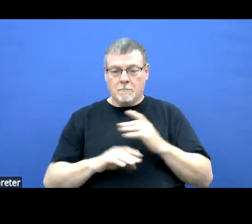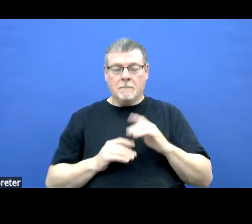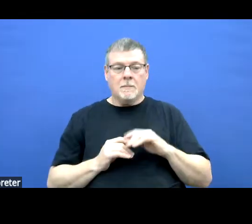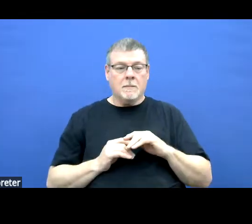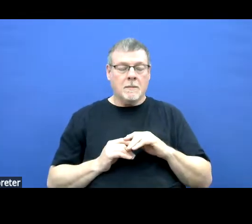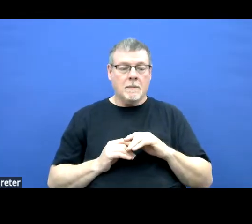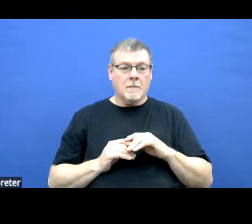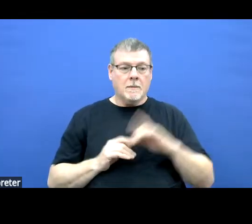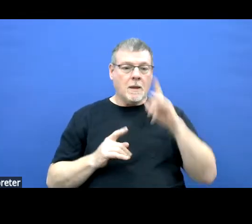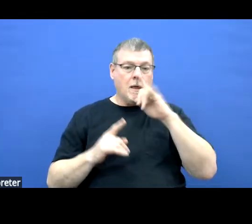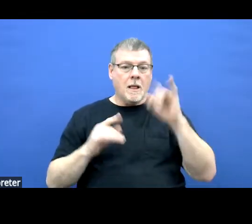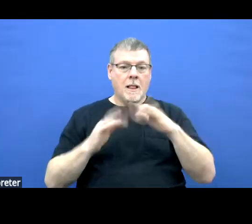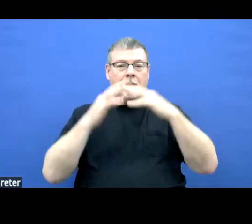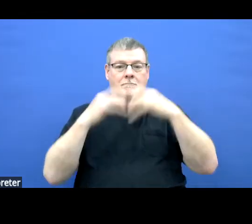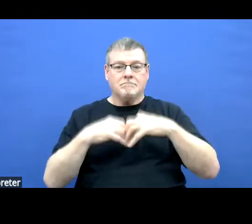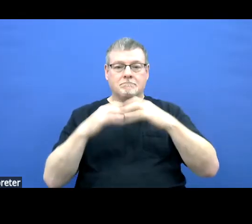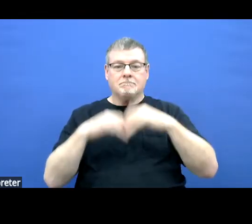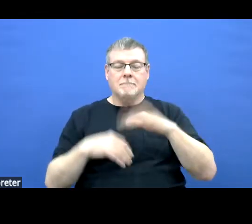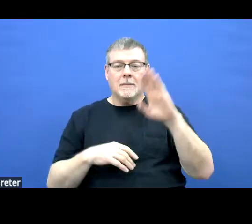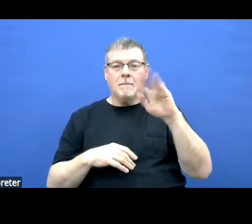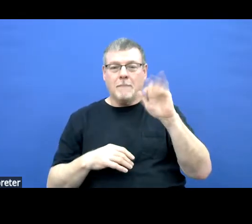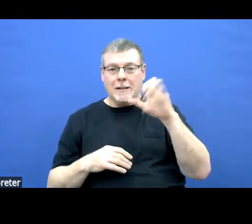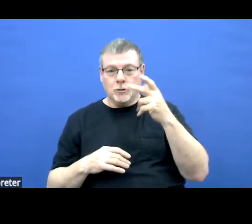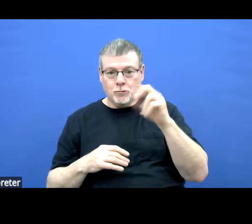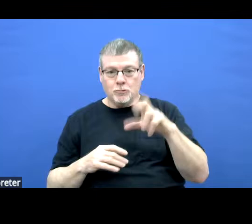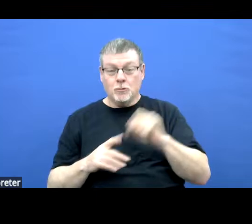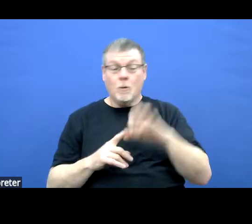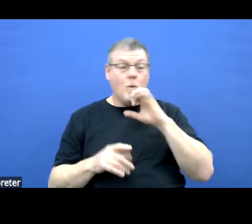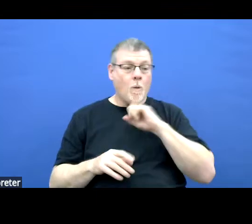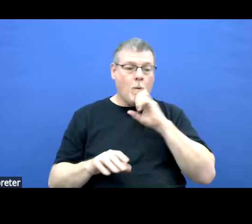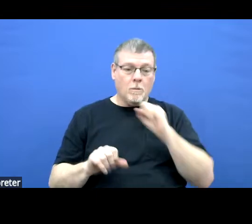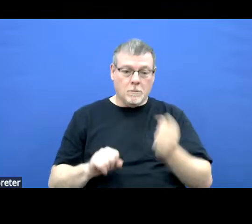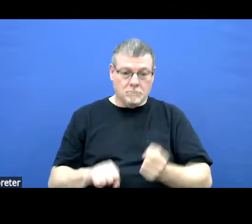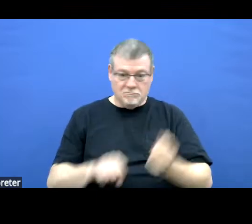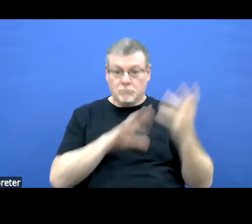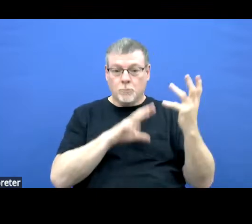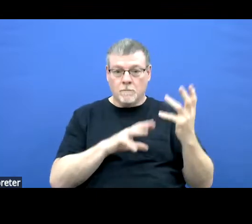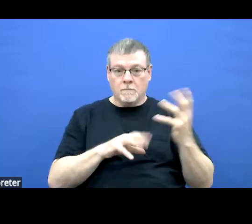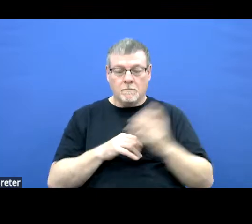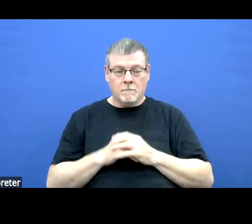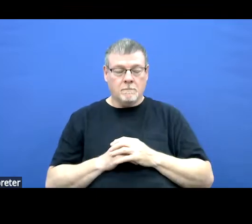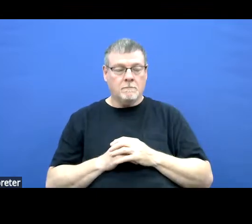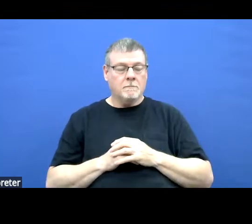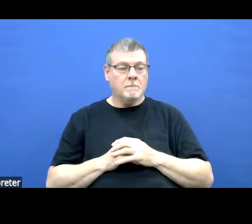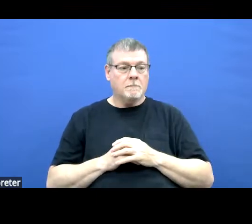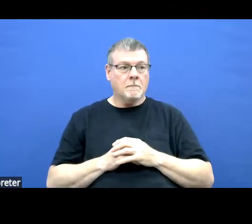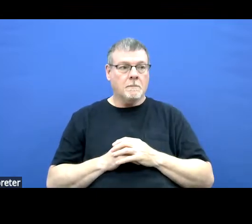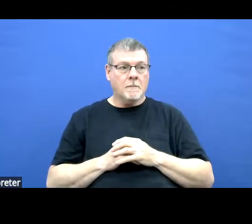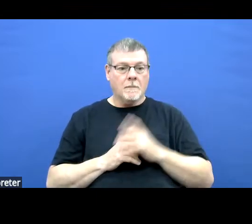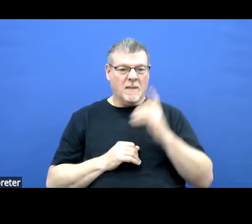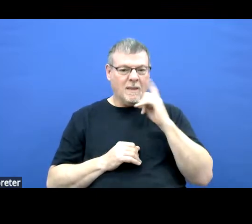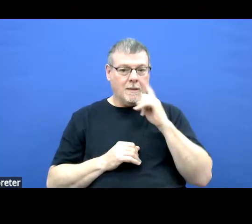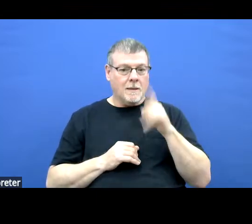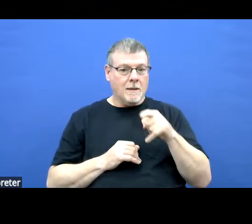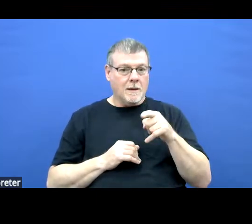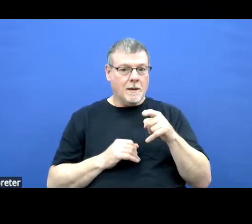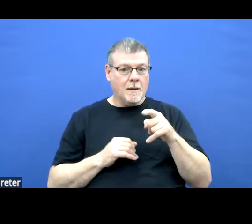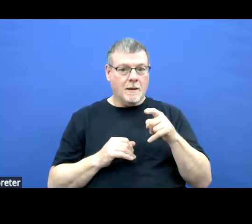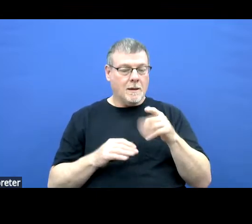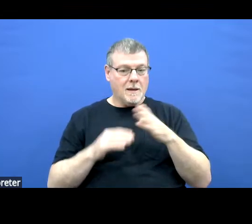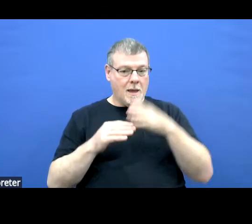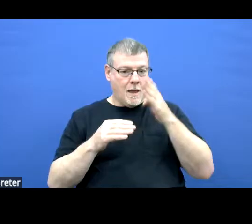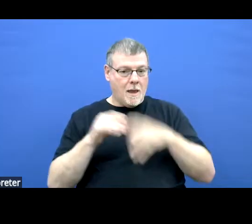the collapsible bleachers. They'll put in new ones. The old ones were removed. I think they experienced an end of